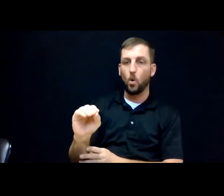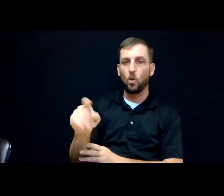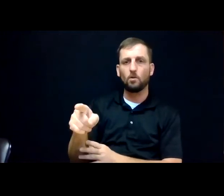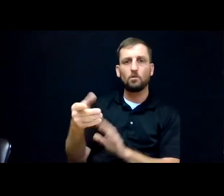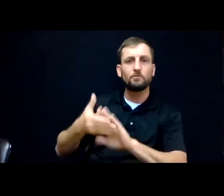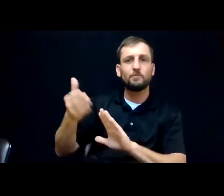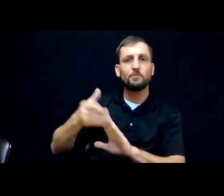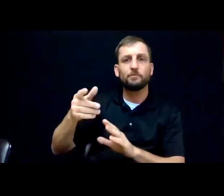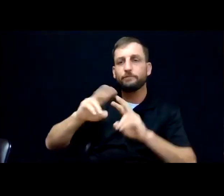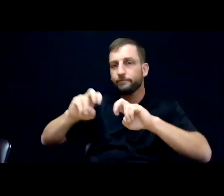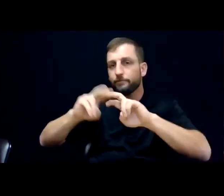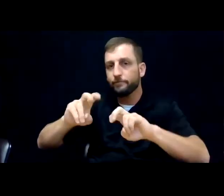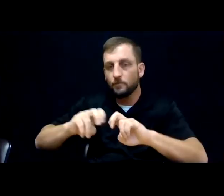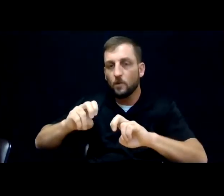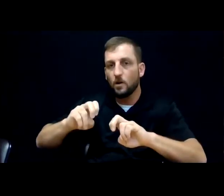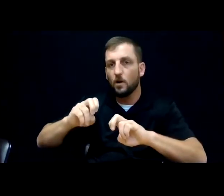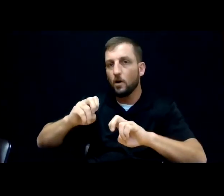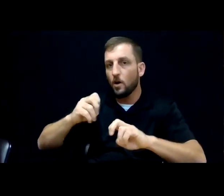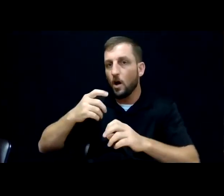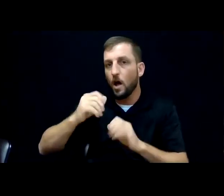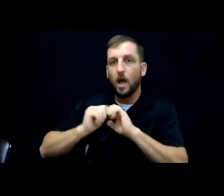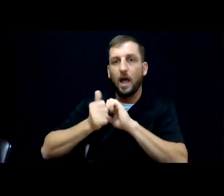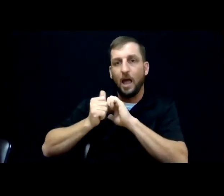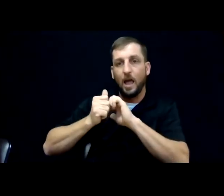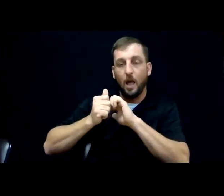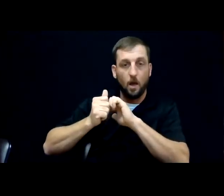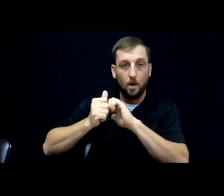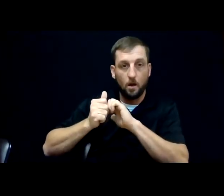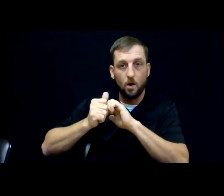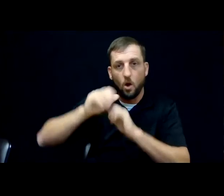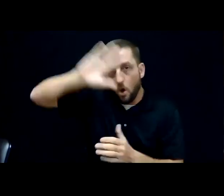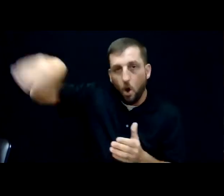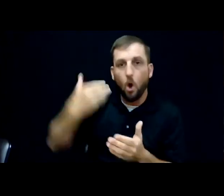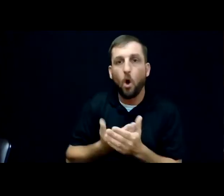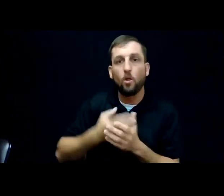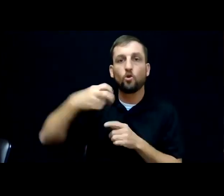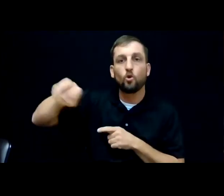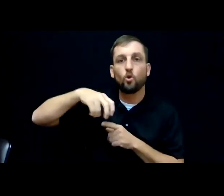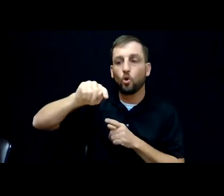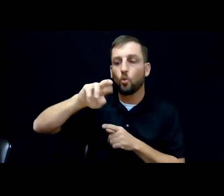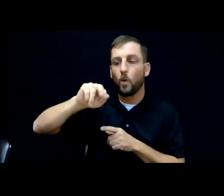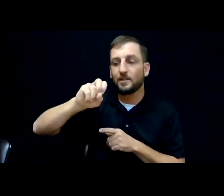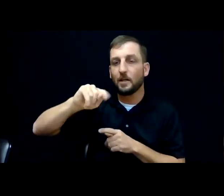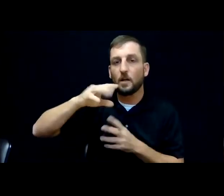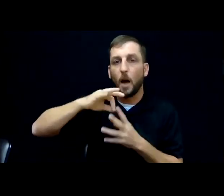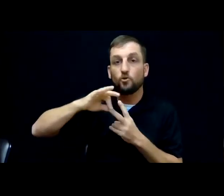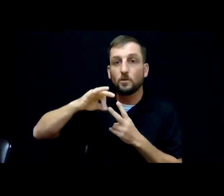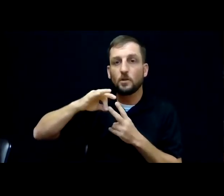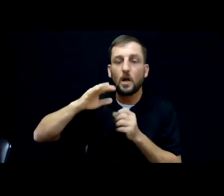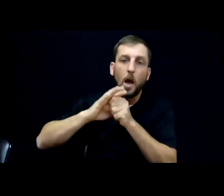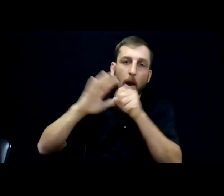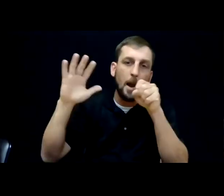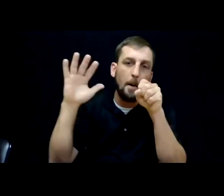what it would require to make all of our transit options completely accessible in the city of